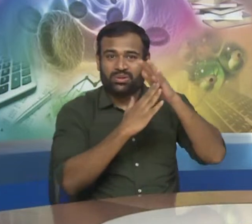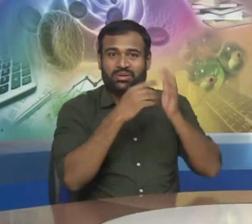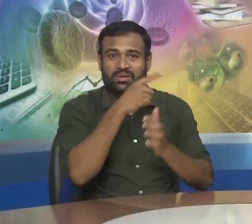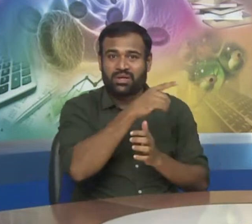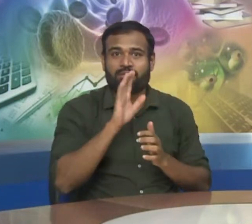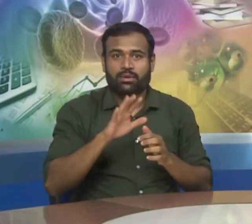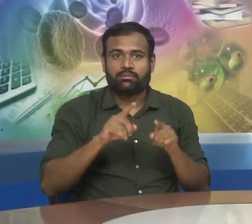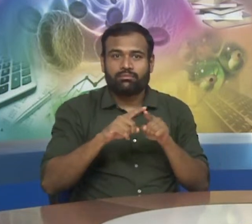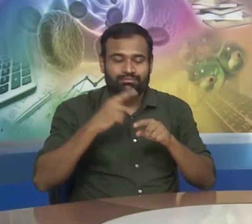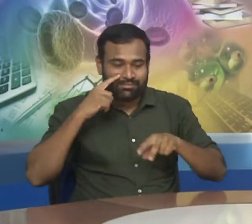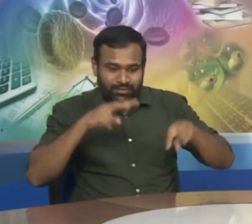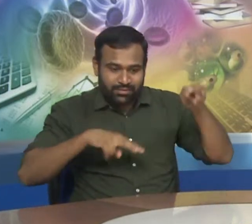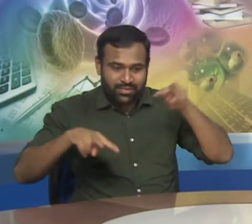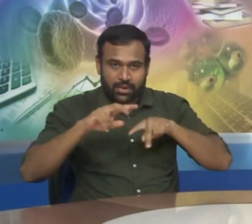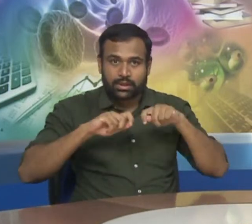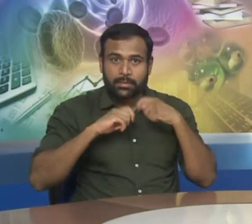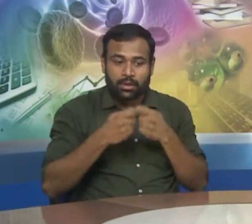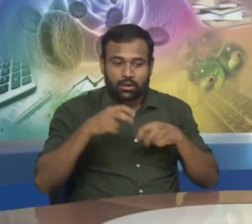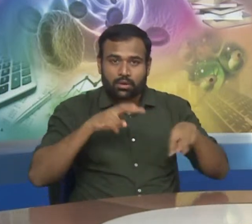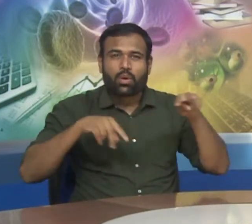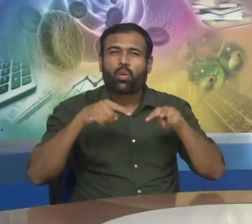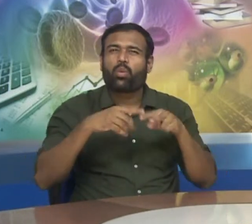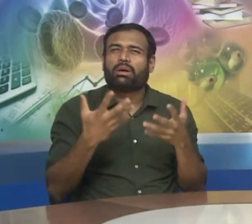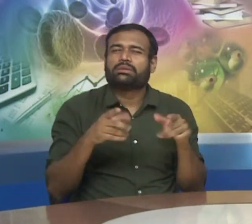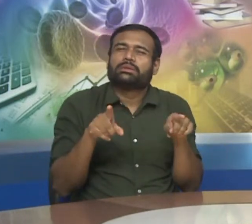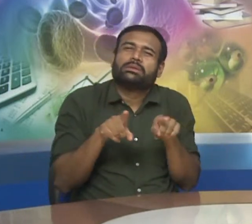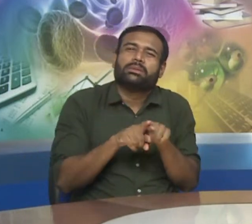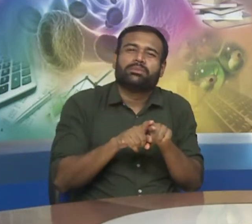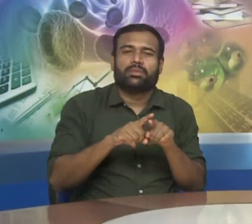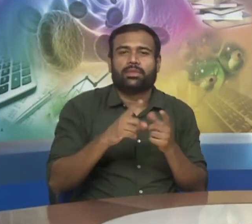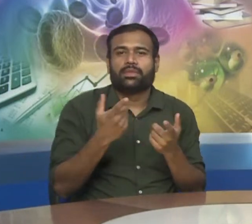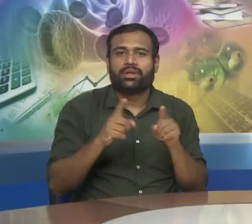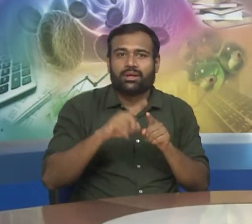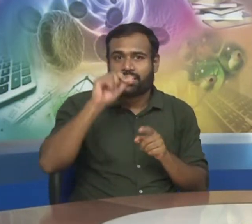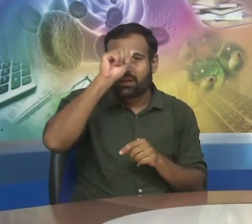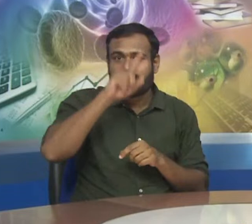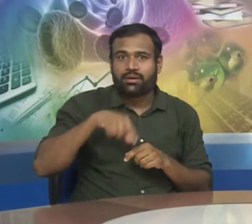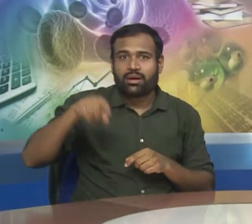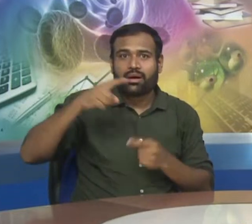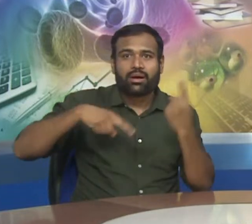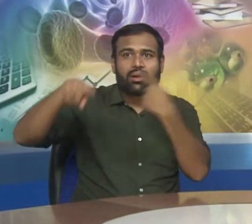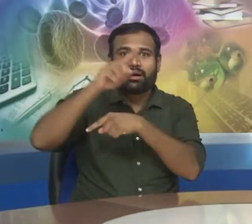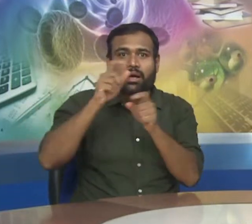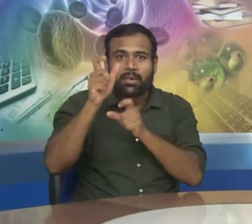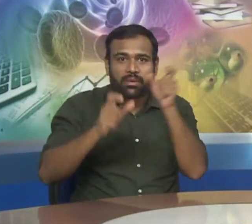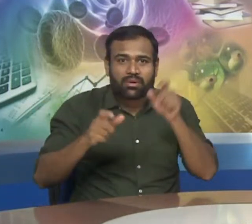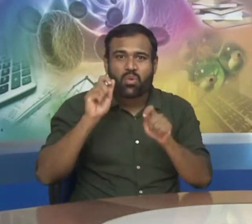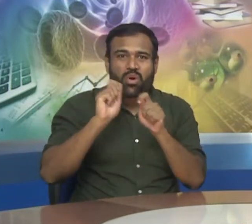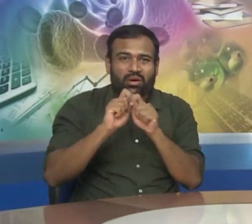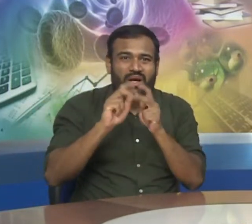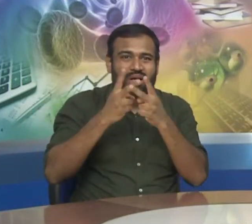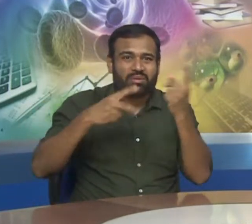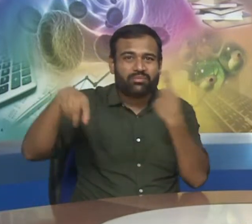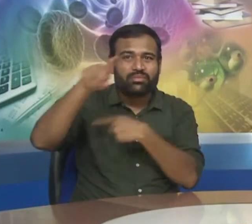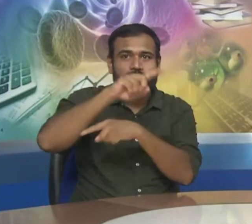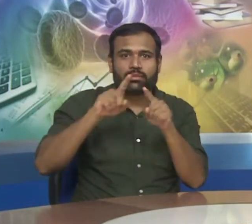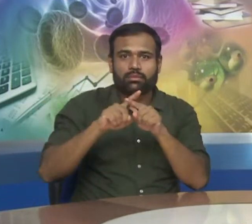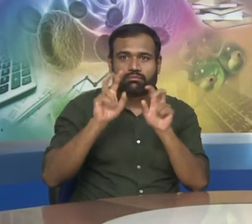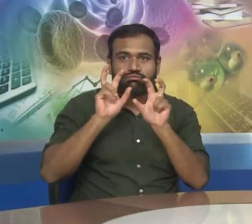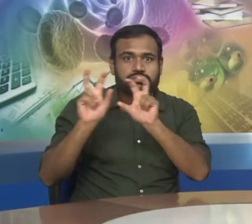It is on the basis of this power of judicial review of the Supreme Court that it is called